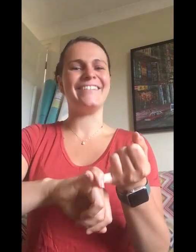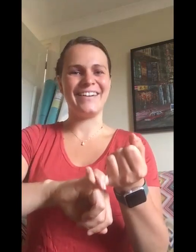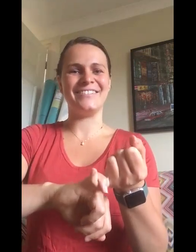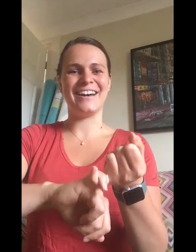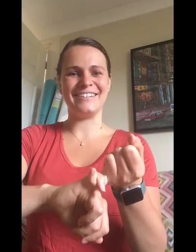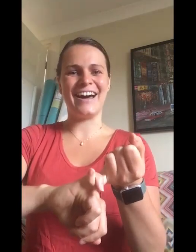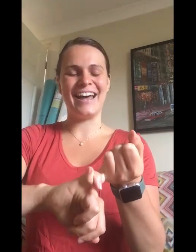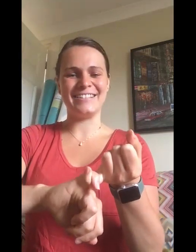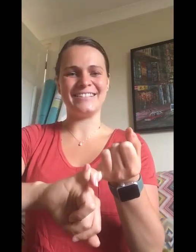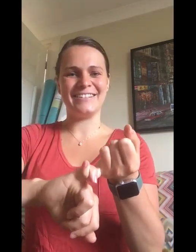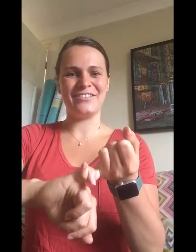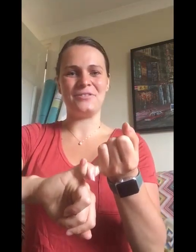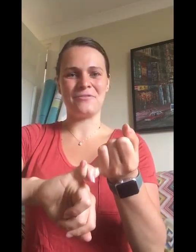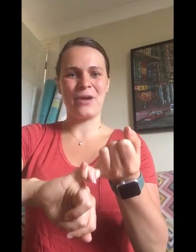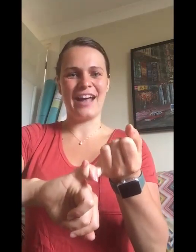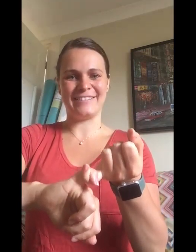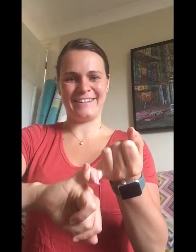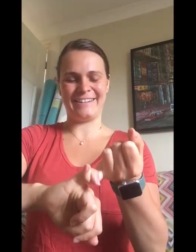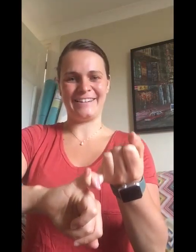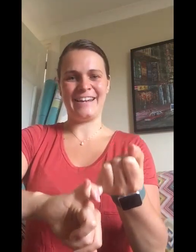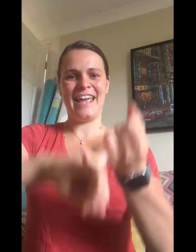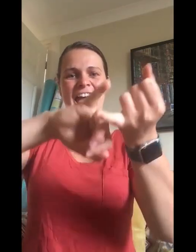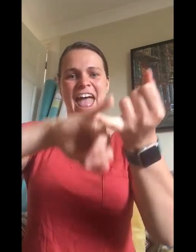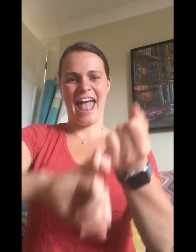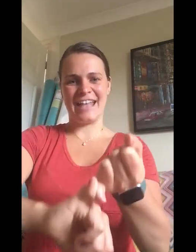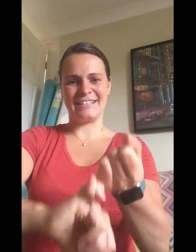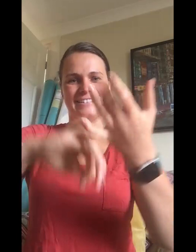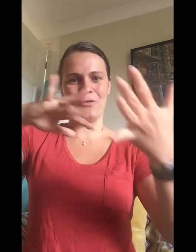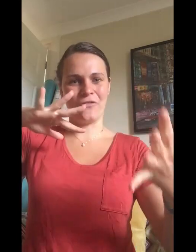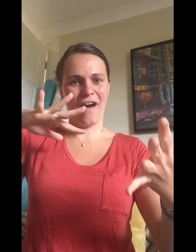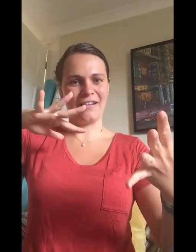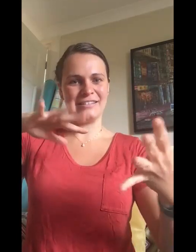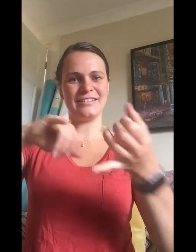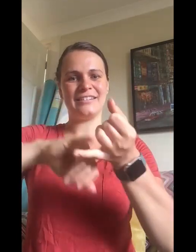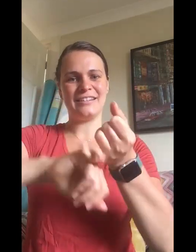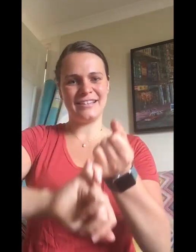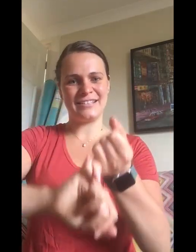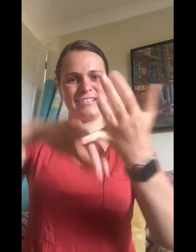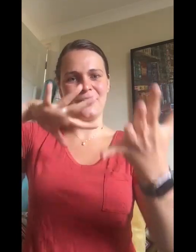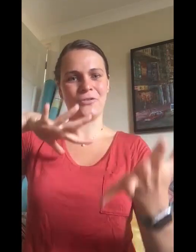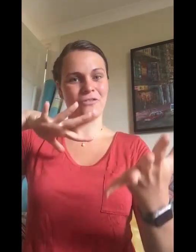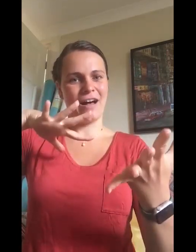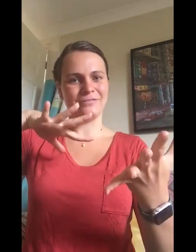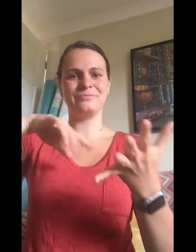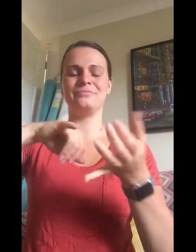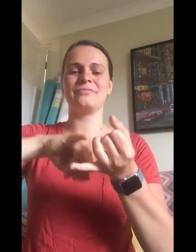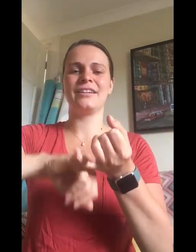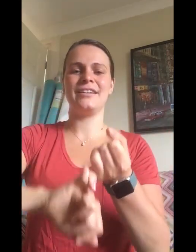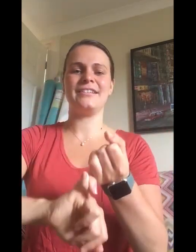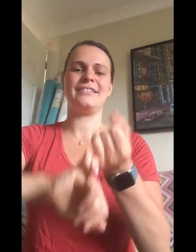Well done, guys. Well done for practicing. Silver. Silver.